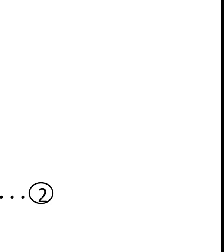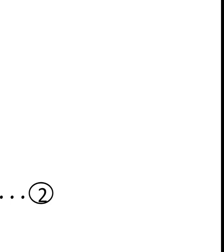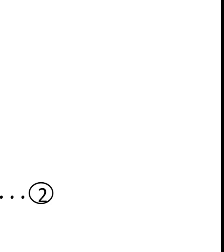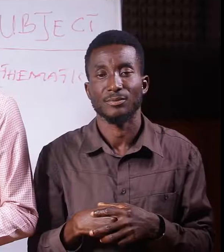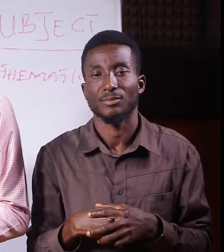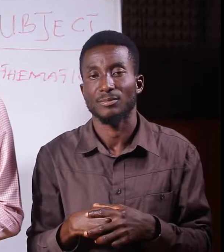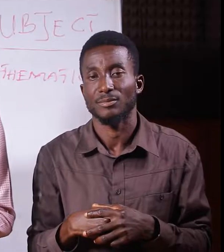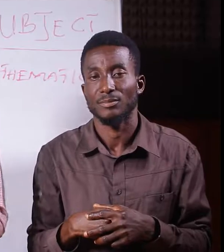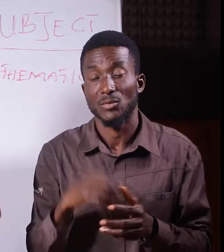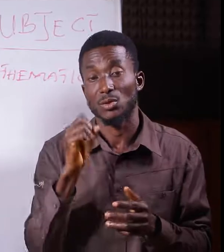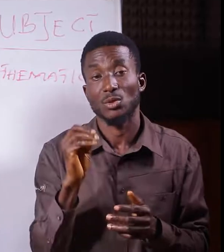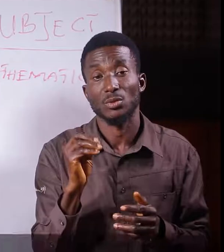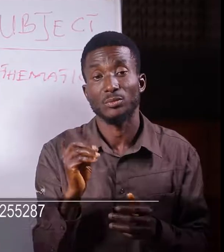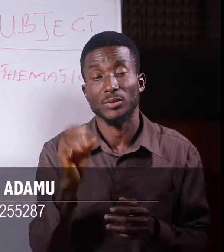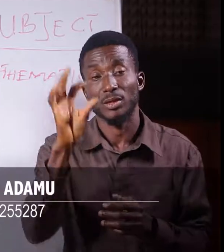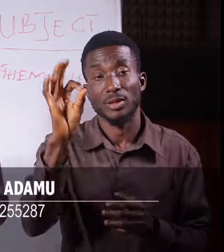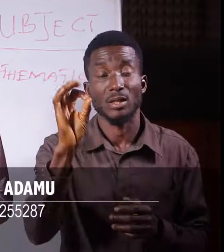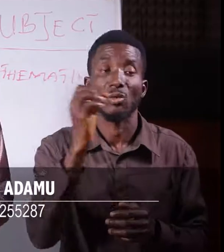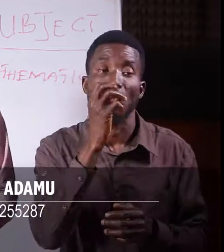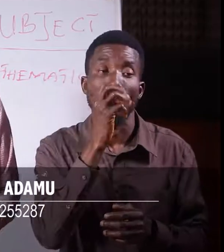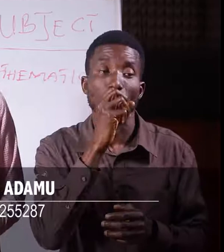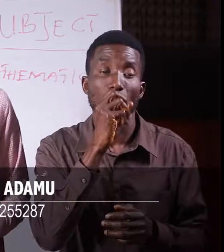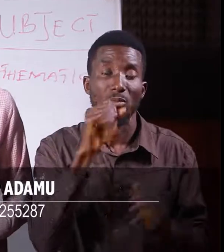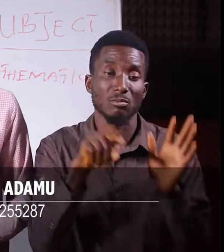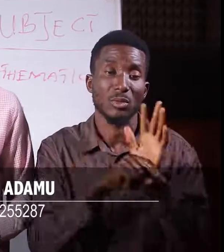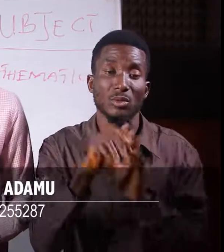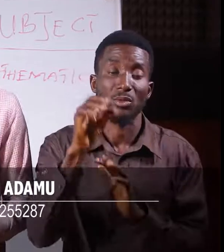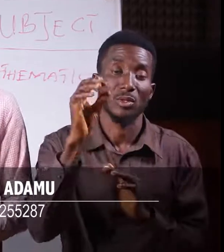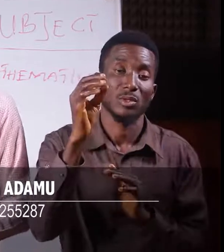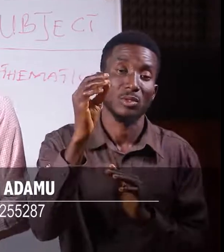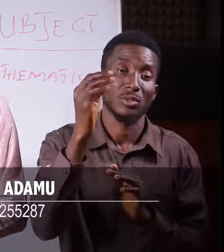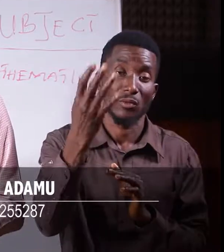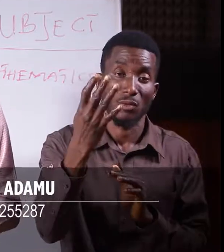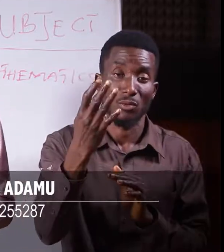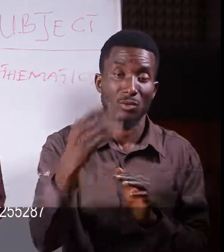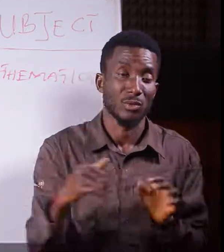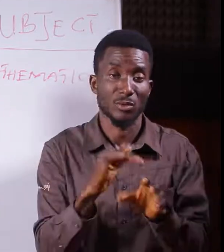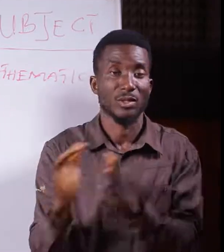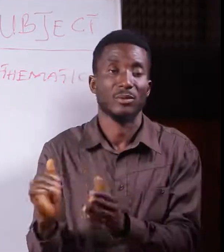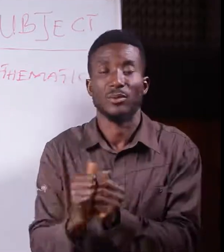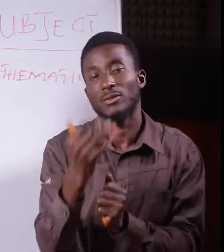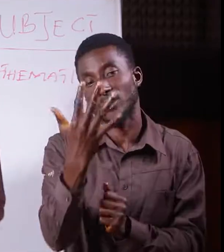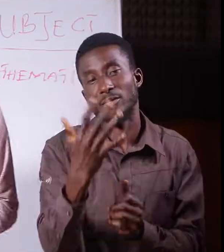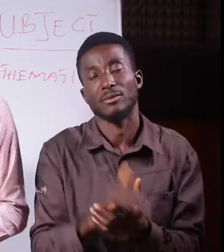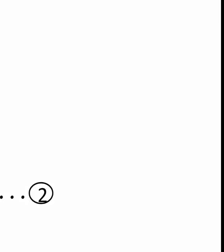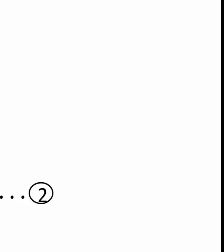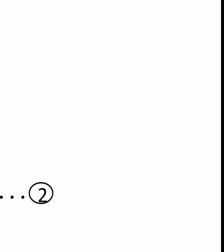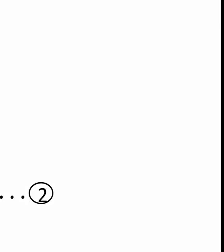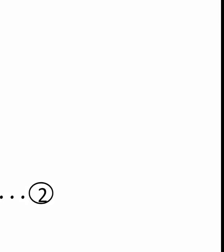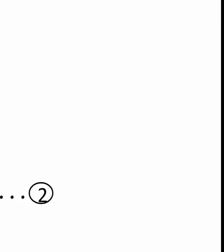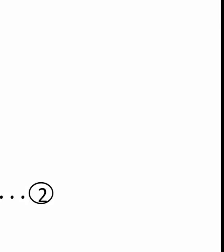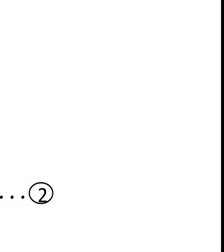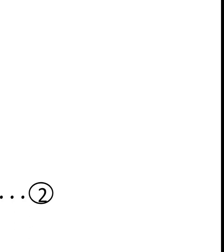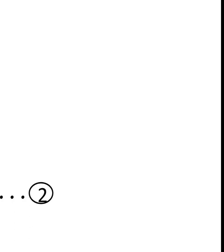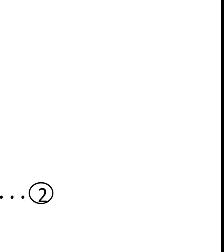2. So 9 oranges minus 4 oranges, or take away 4 oranges, you'll be left with 5 oranges. So I now